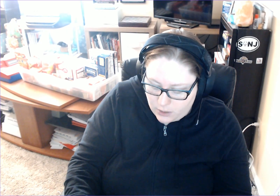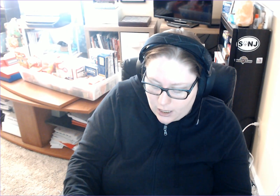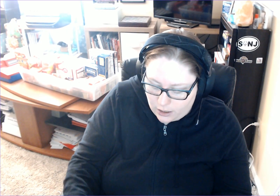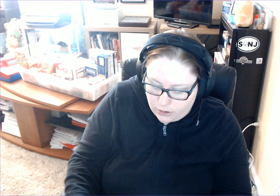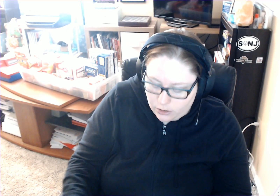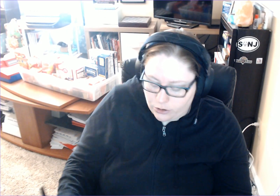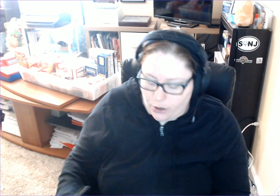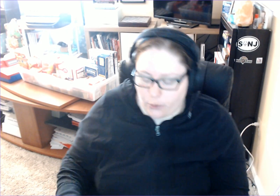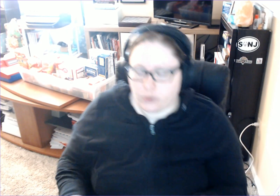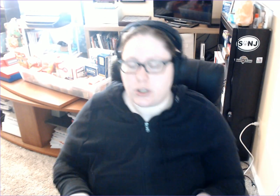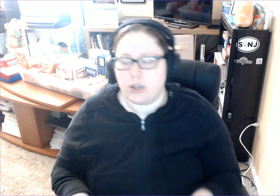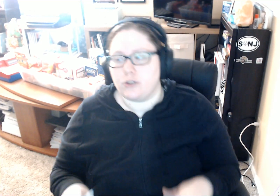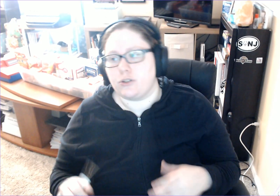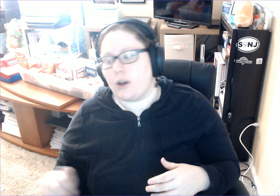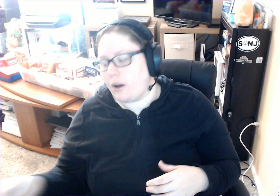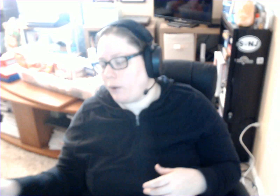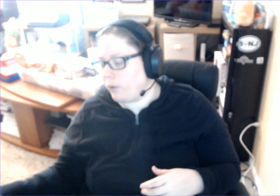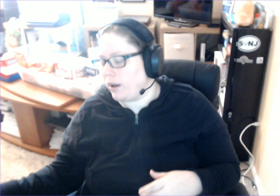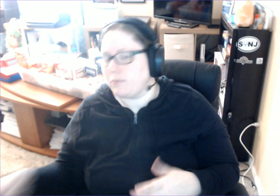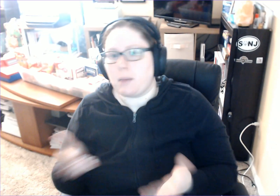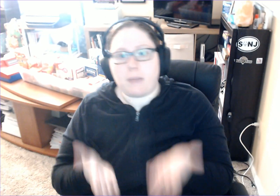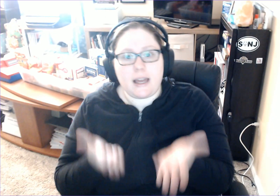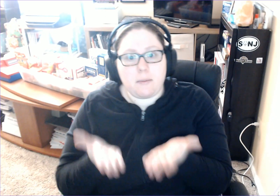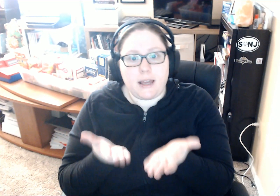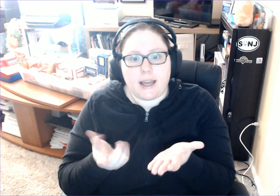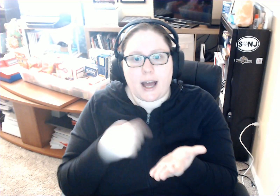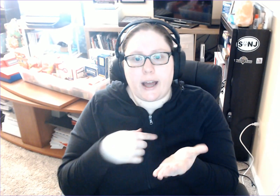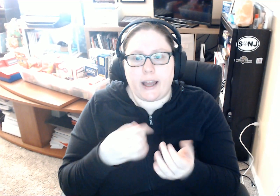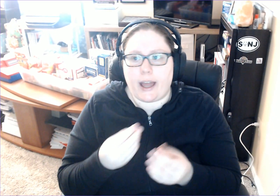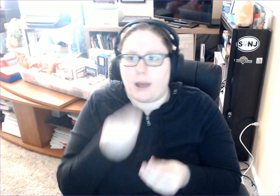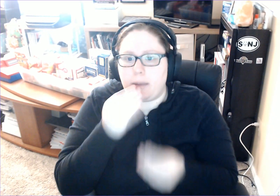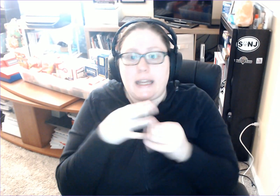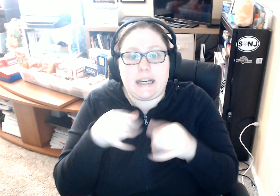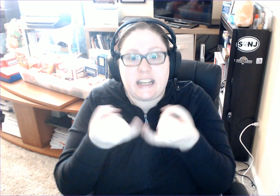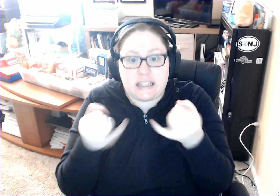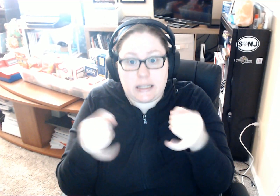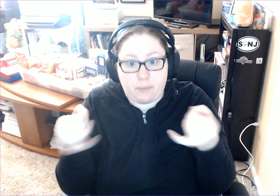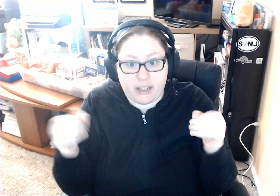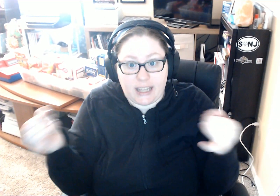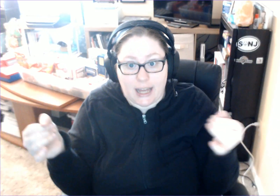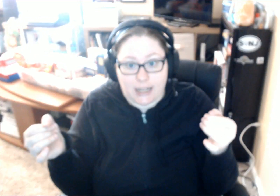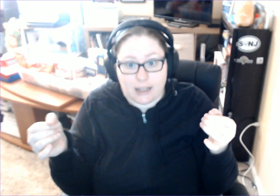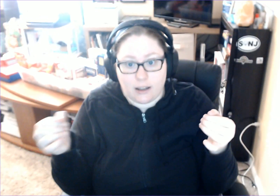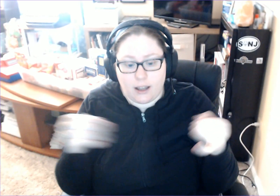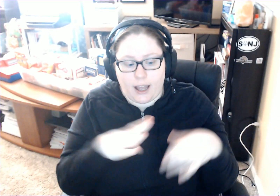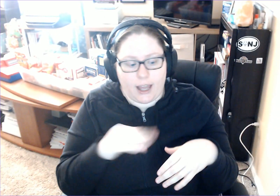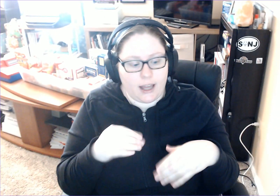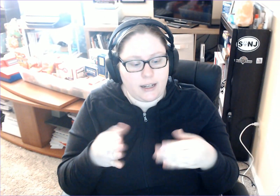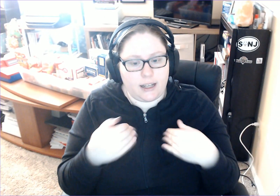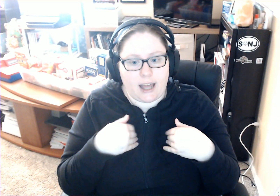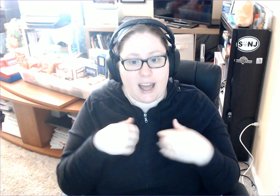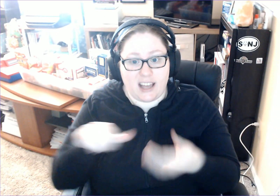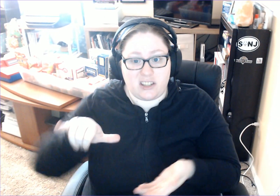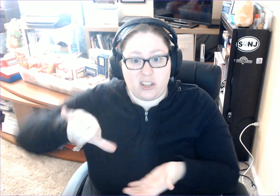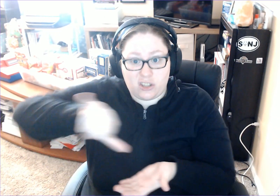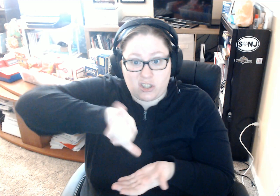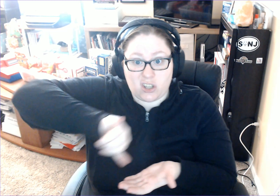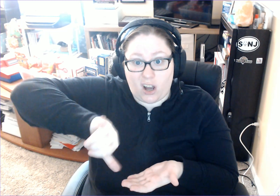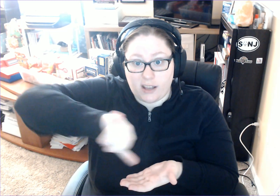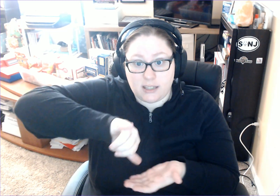our clothes. So maybe I am eating spaghetti and it has sauce,